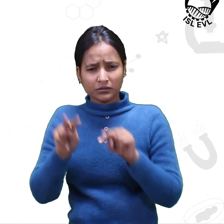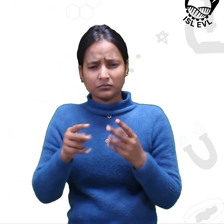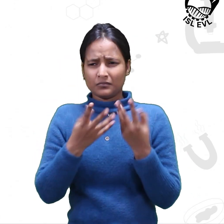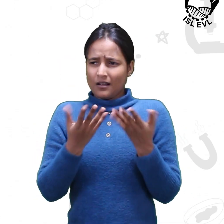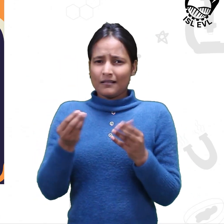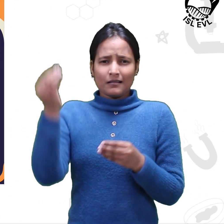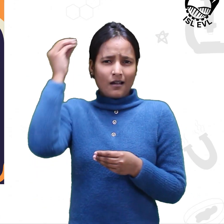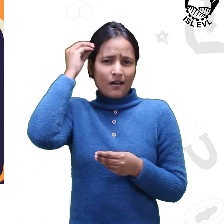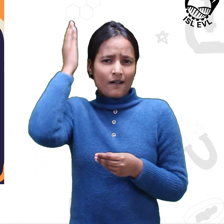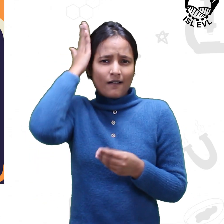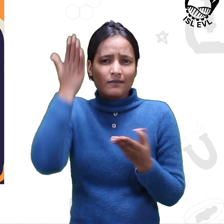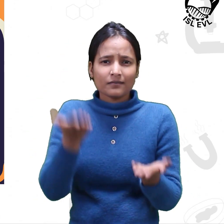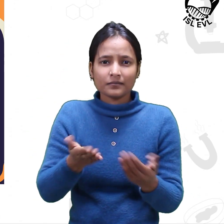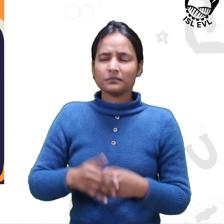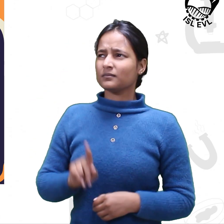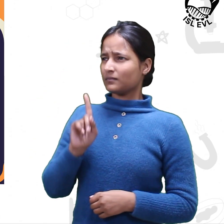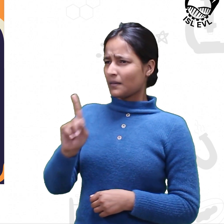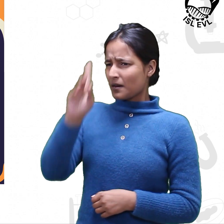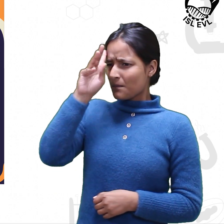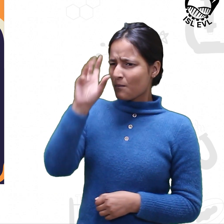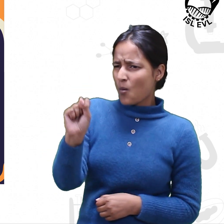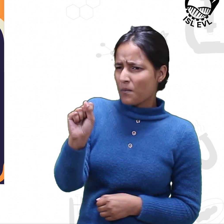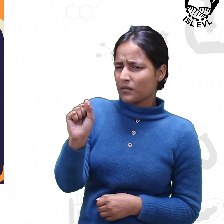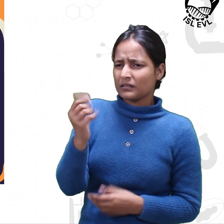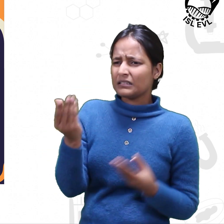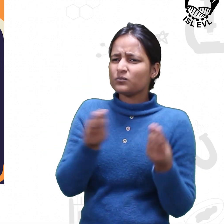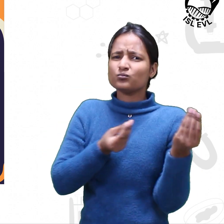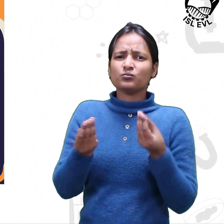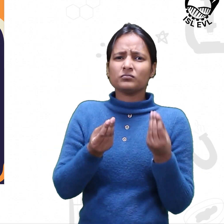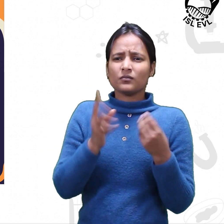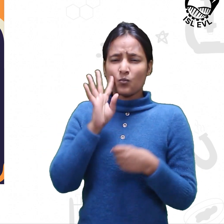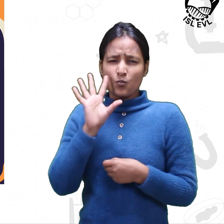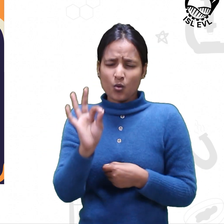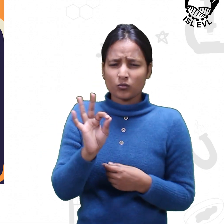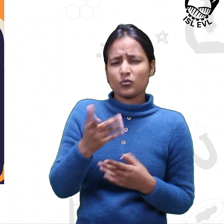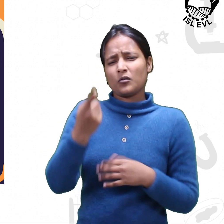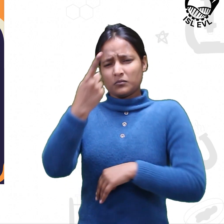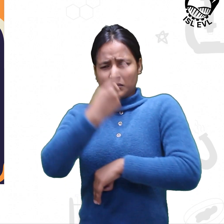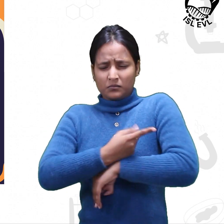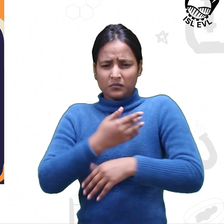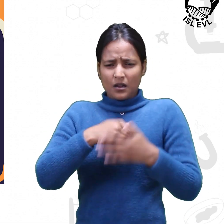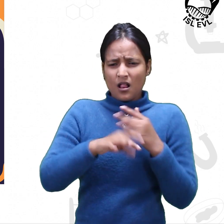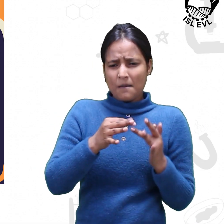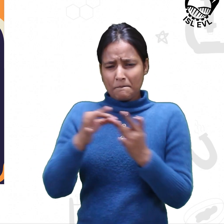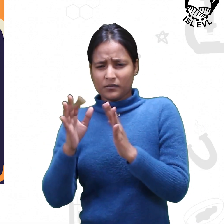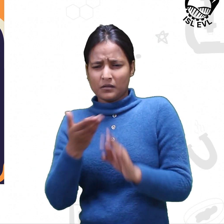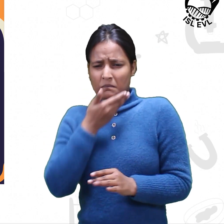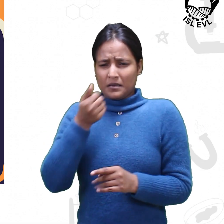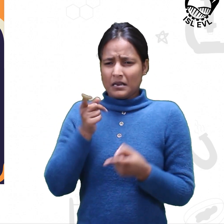many things. But we only remember some important things from a particular day and mostly